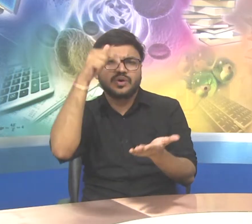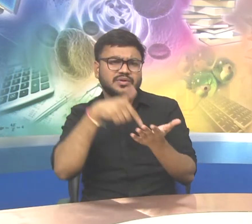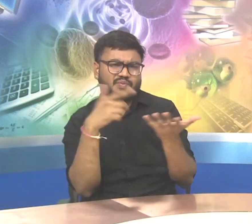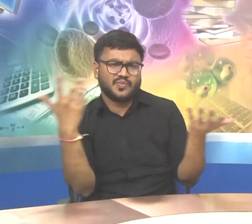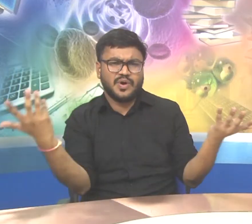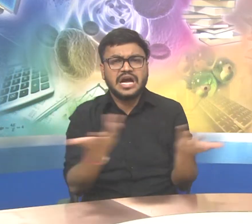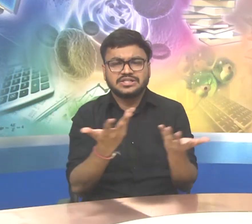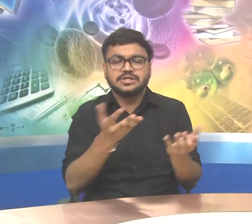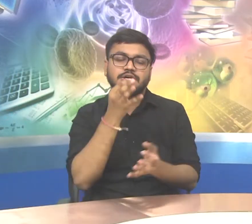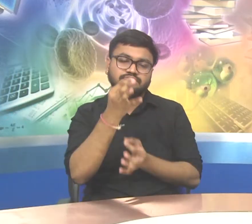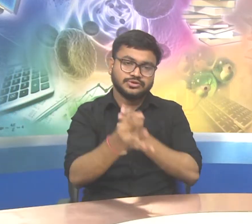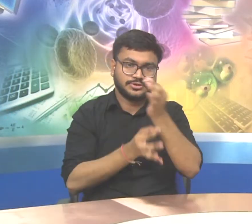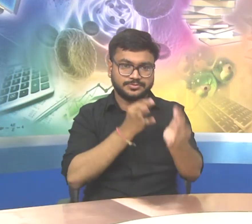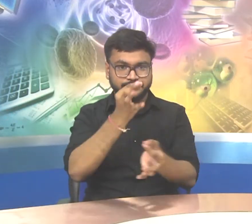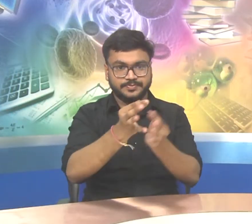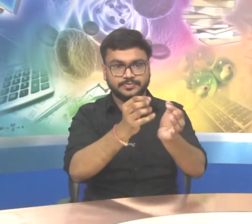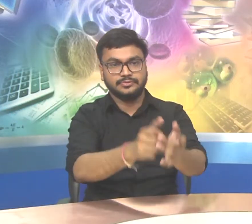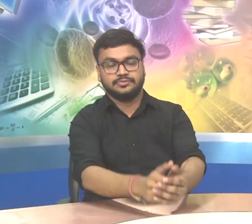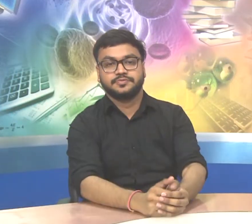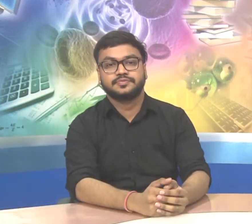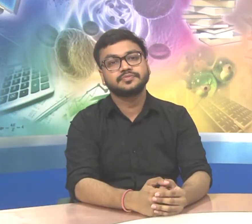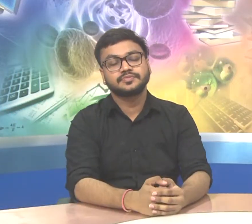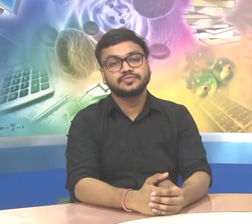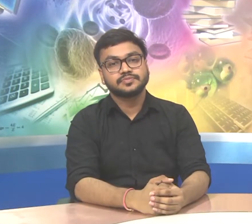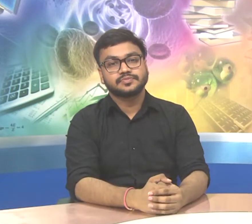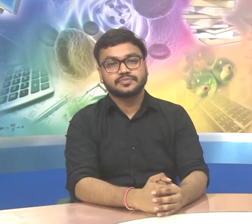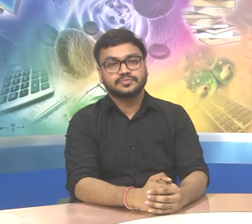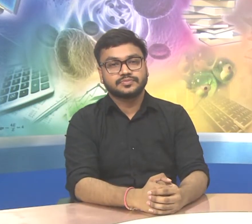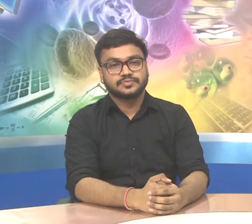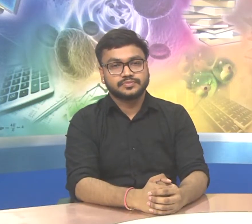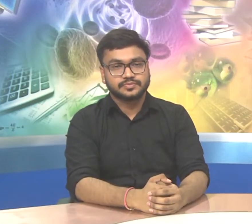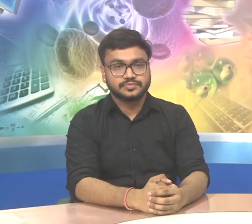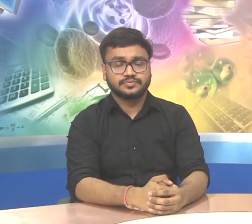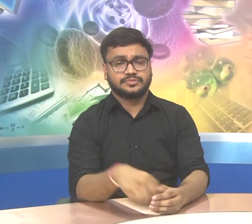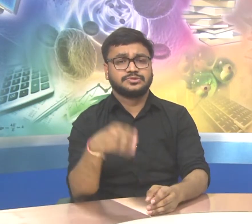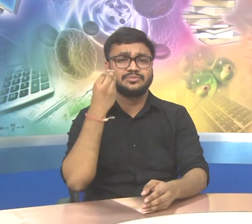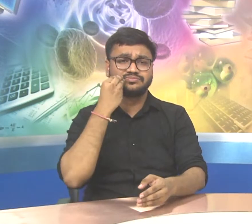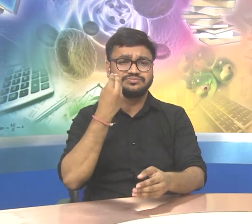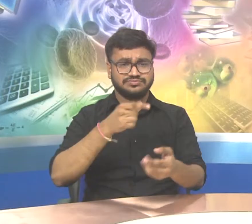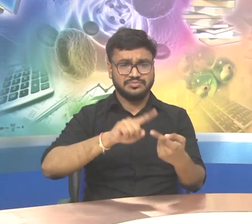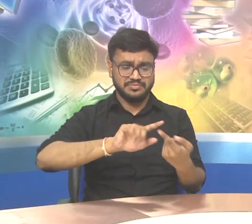In this lesson, we will learn about some various